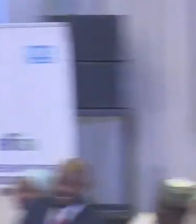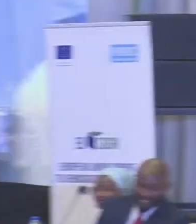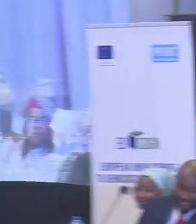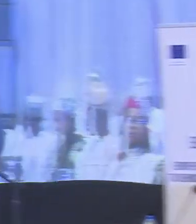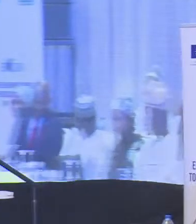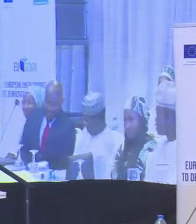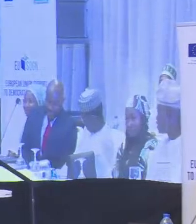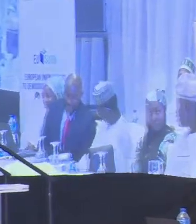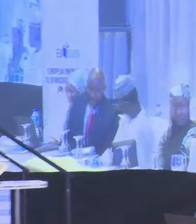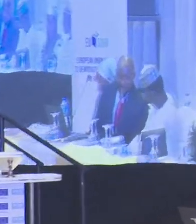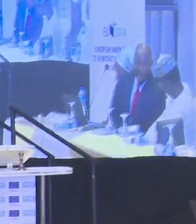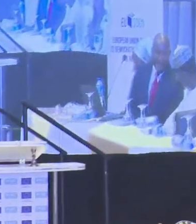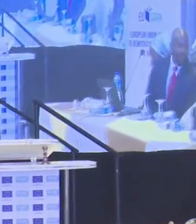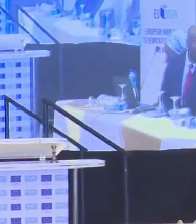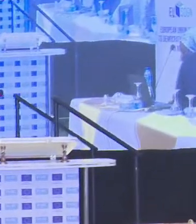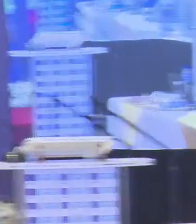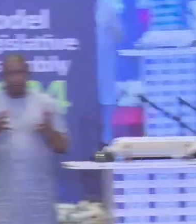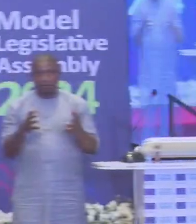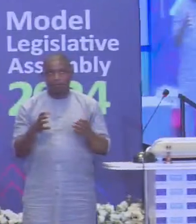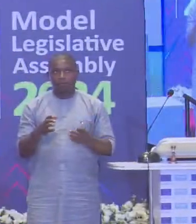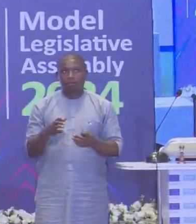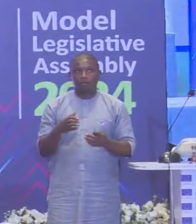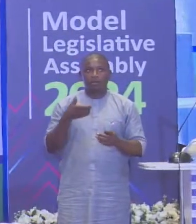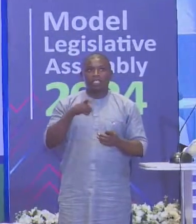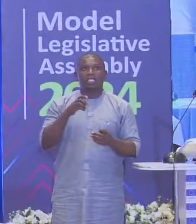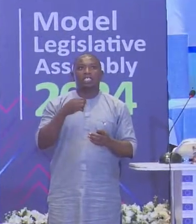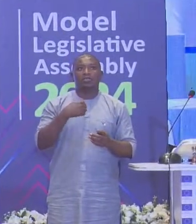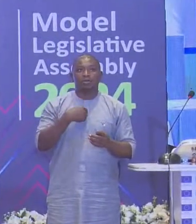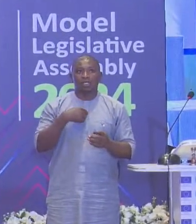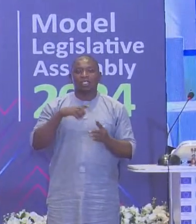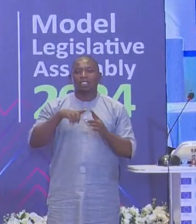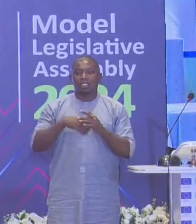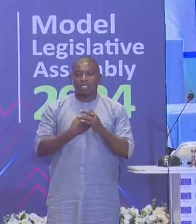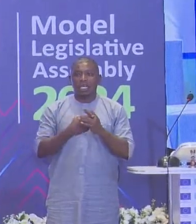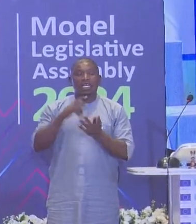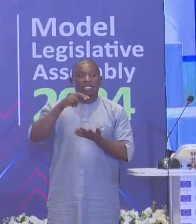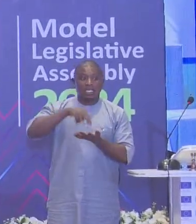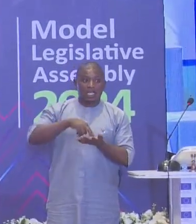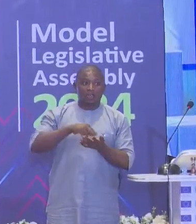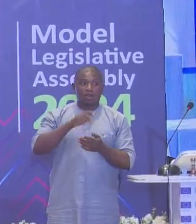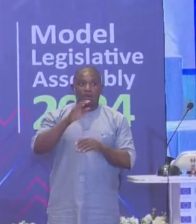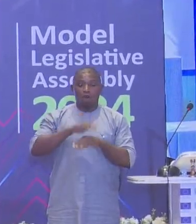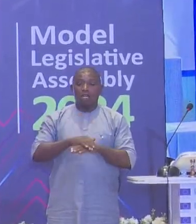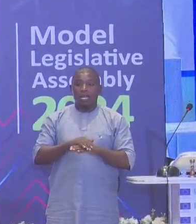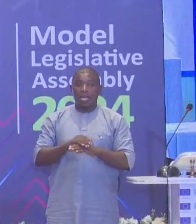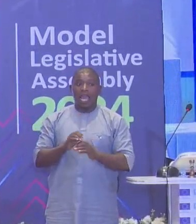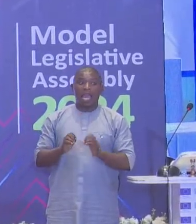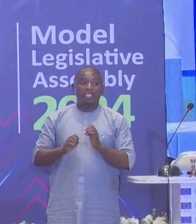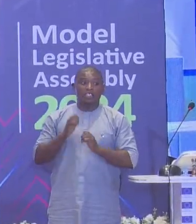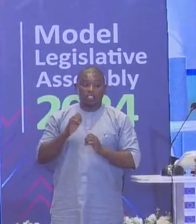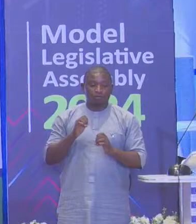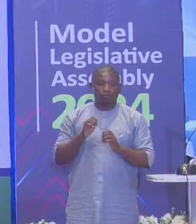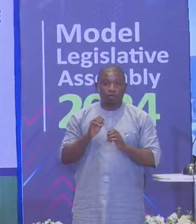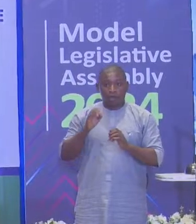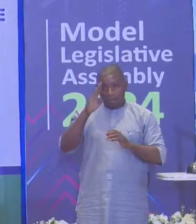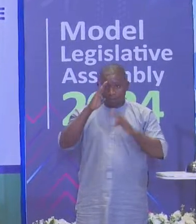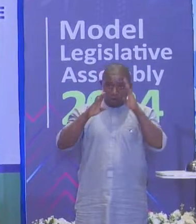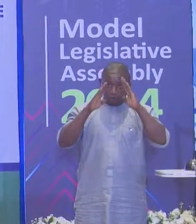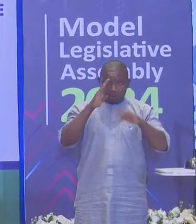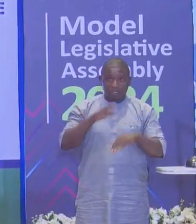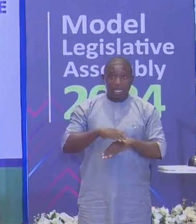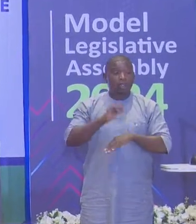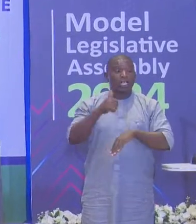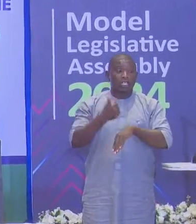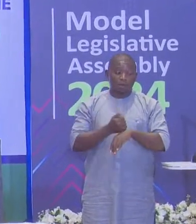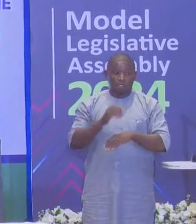Thank you very much. Let me stand on the existing protocols. To